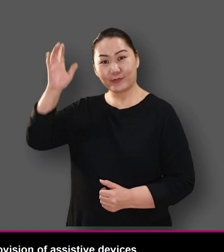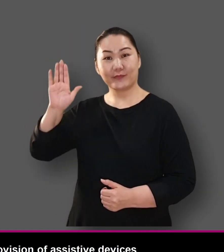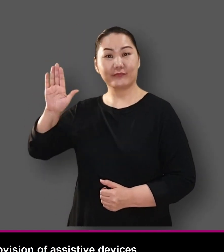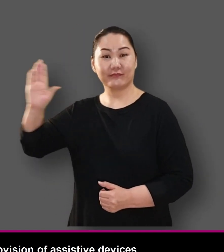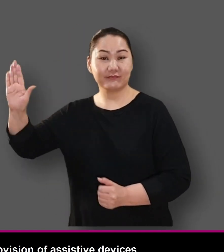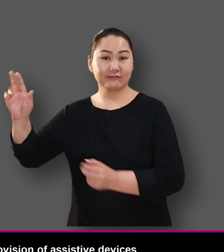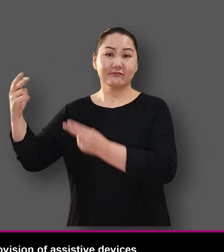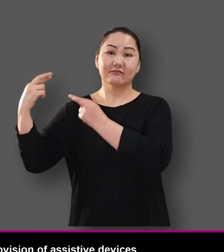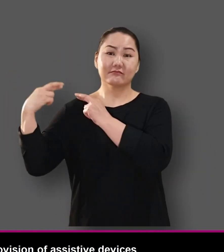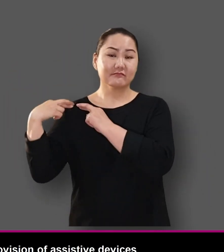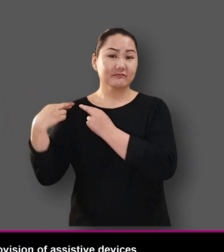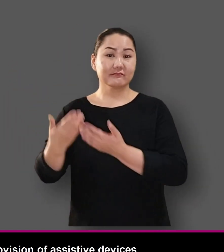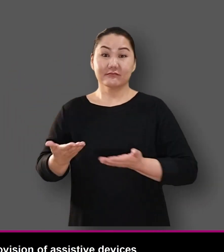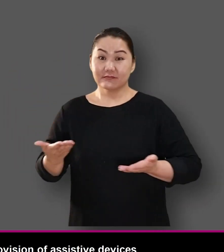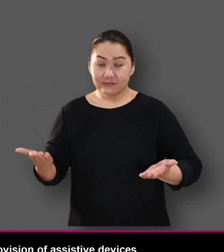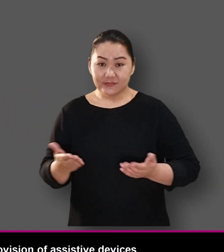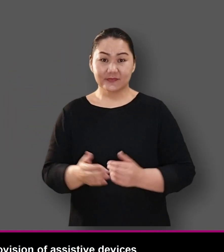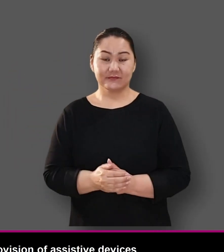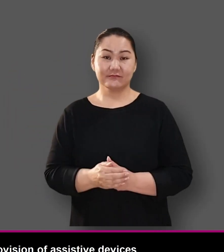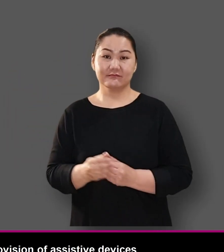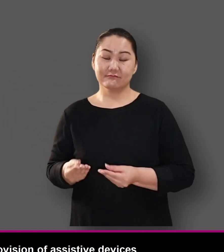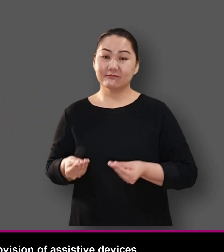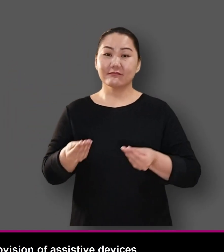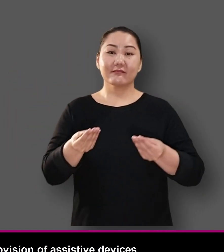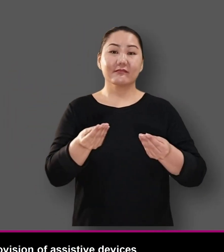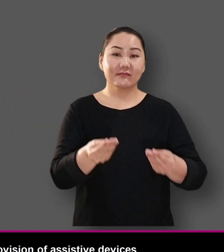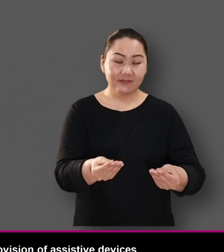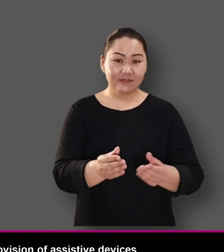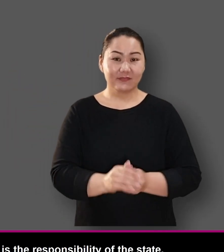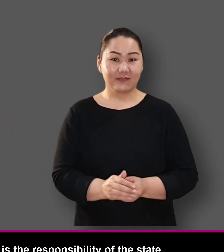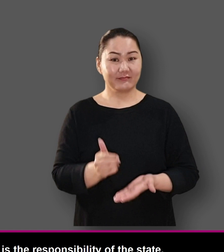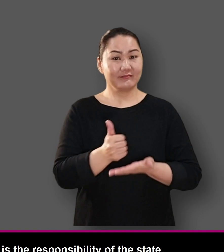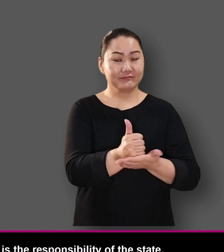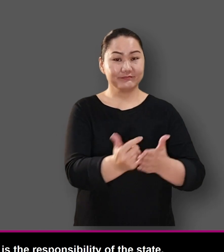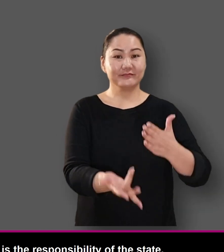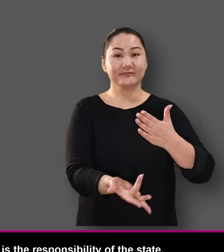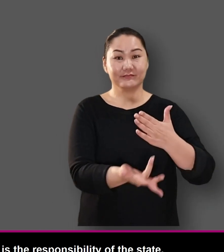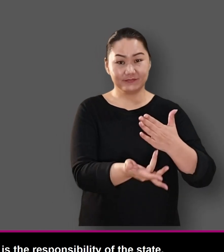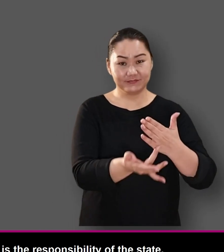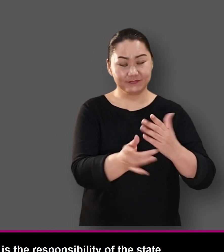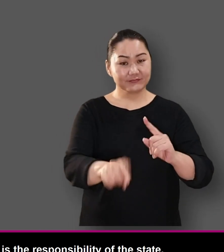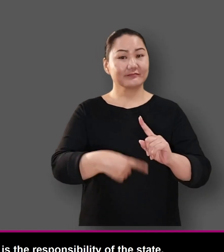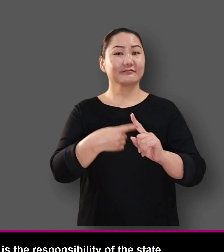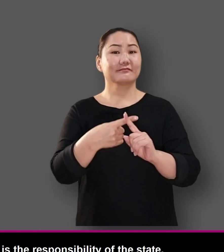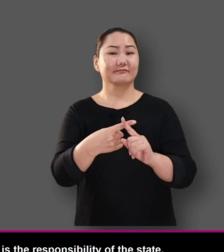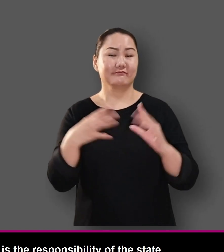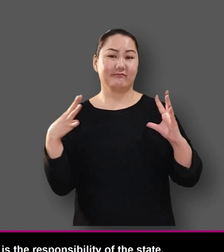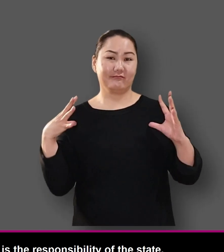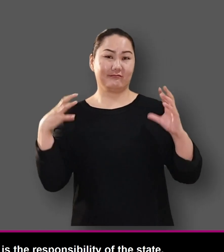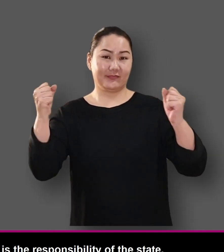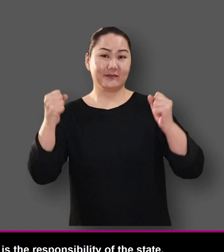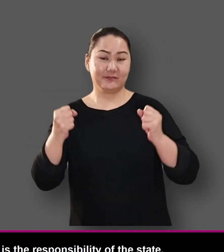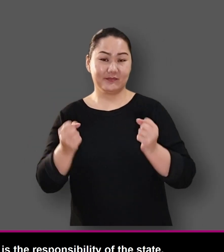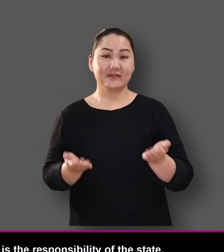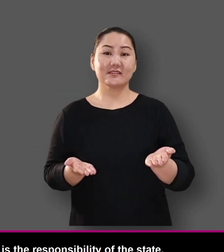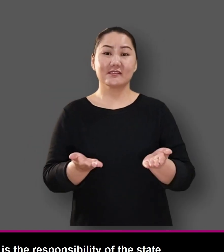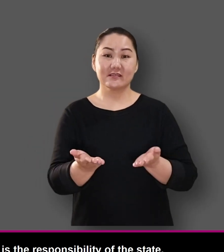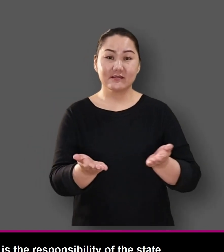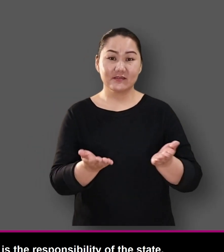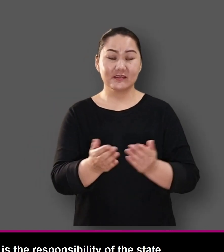We recognize that provision of assistive devices and rehabilitation services is the responsibility of the